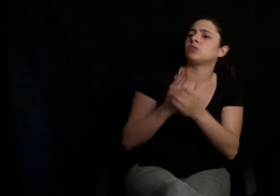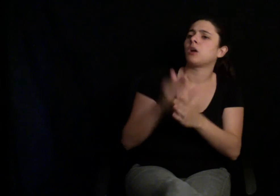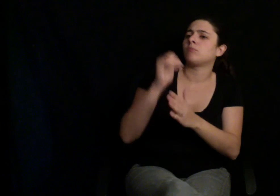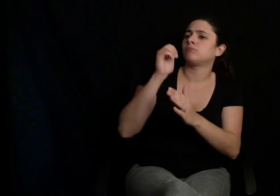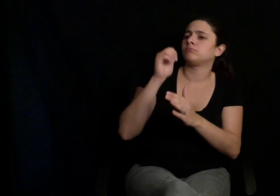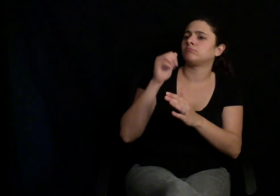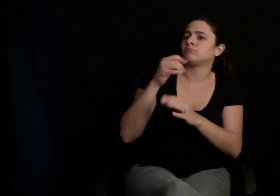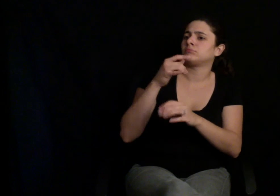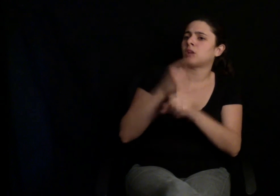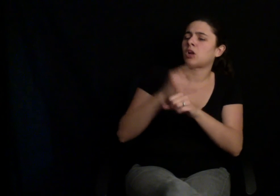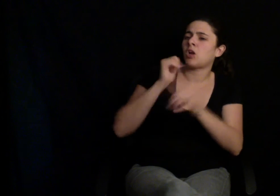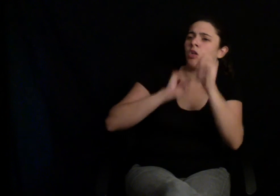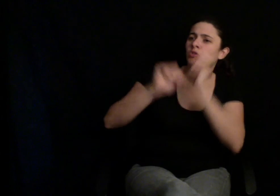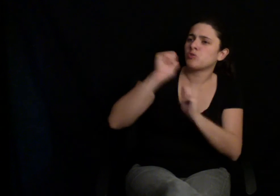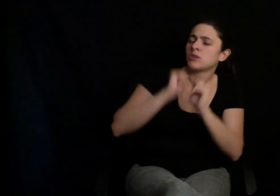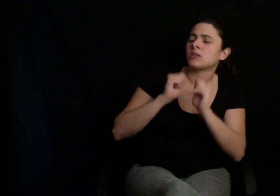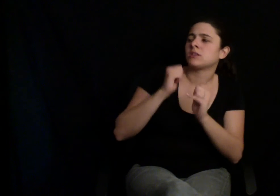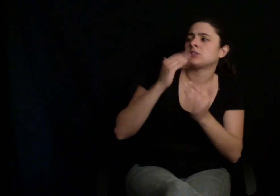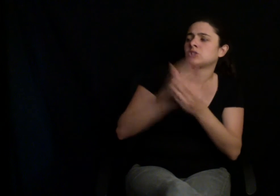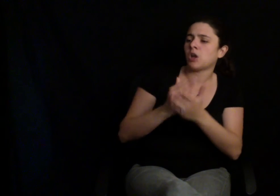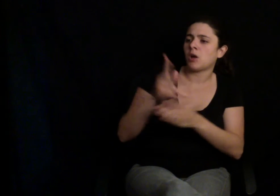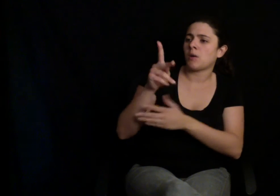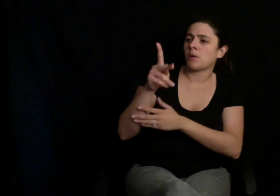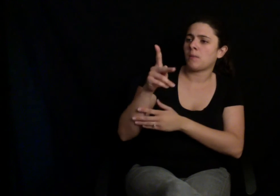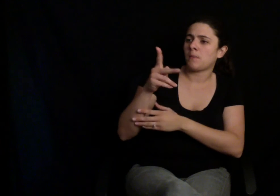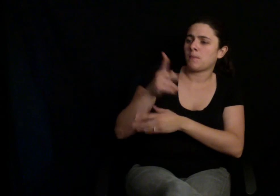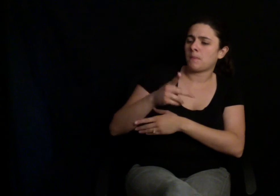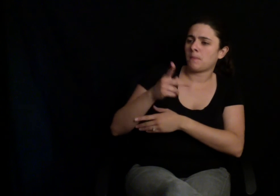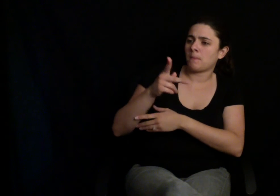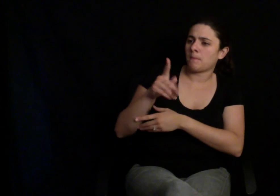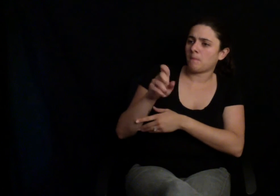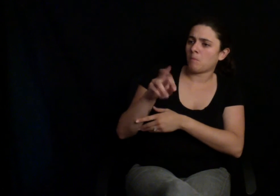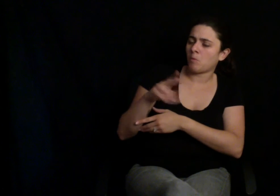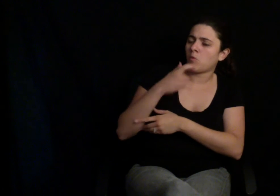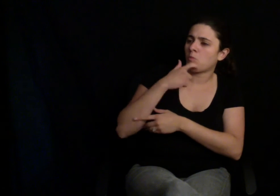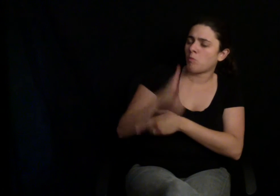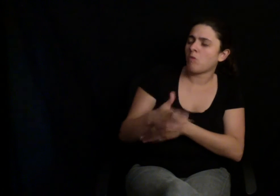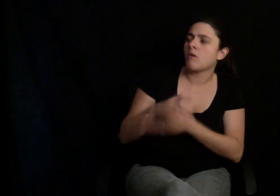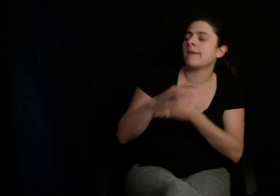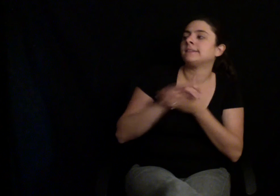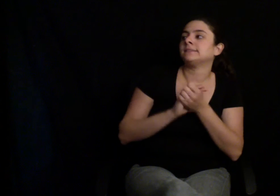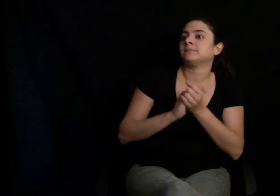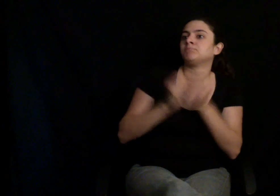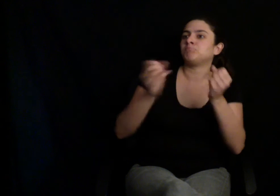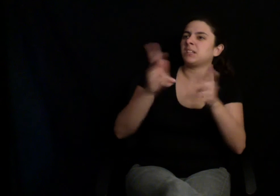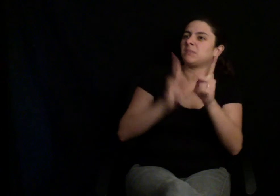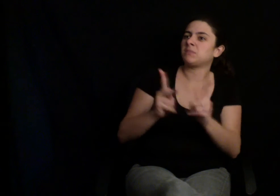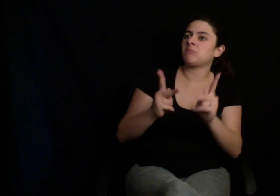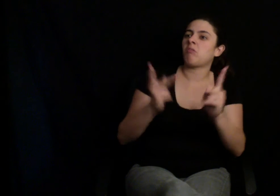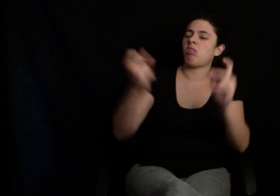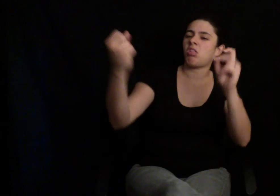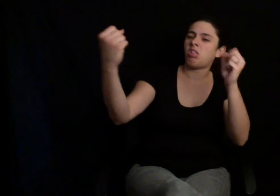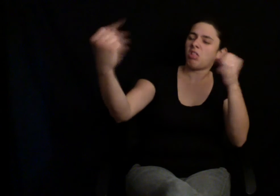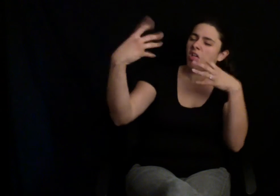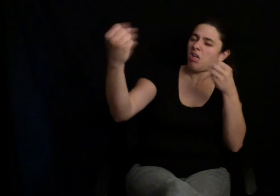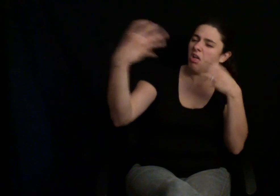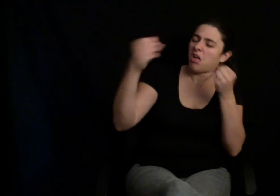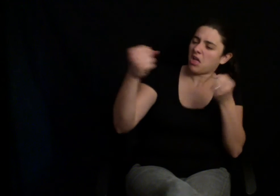as the Daily Beast, New York Magazine, even Ask Men. The titles of the articles were pretty incendiary themselves, like Total Idiot Sells